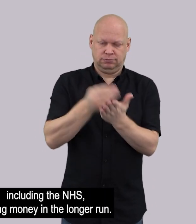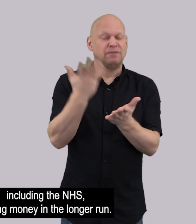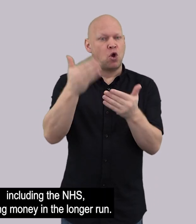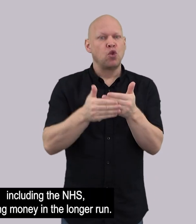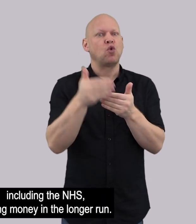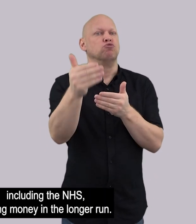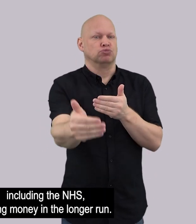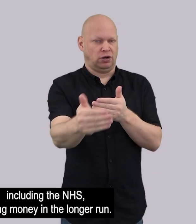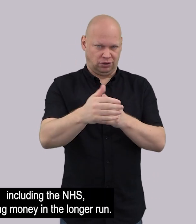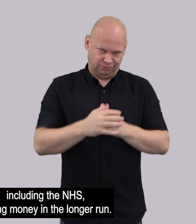in the longer run.